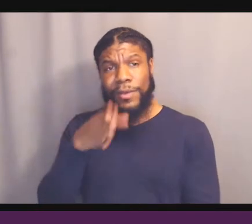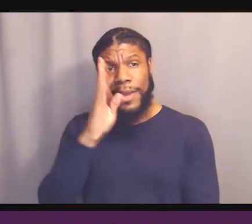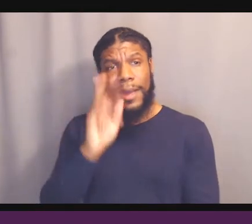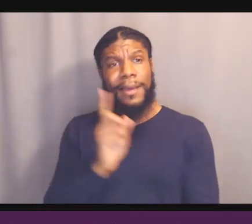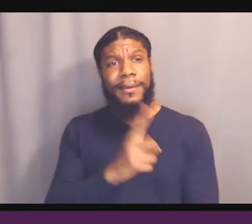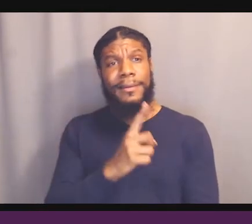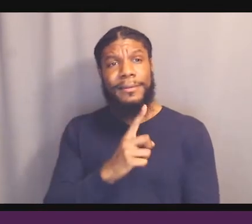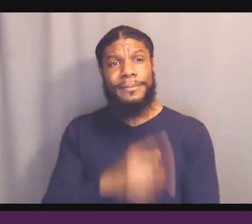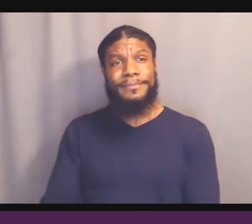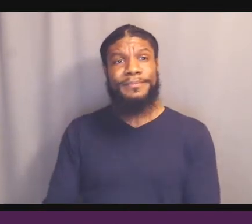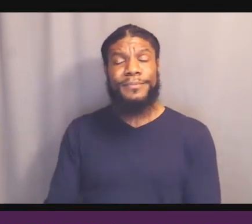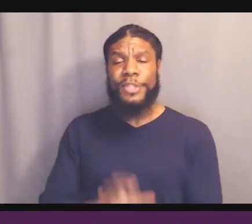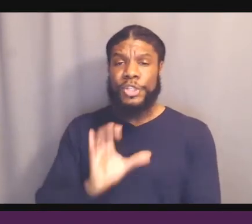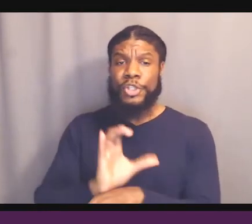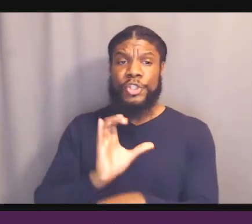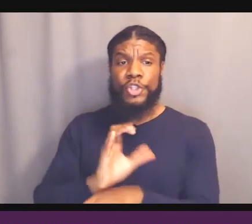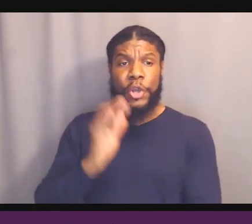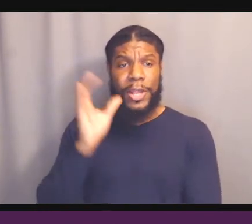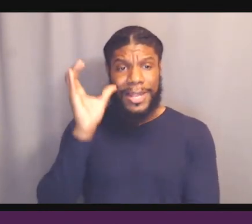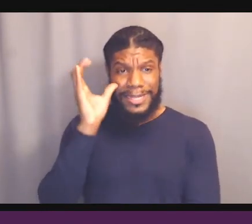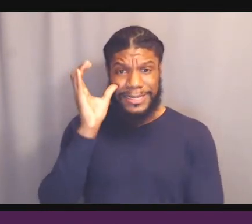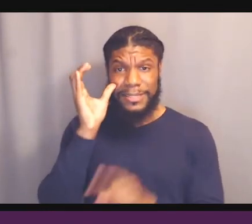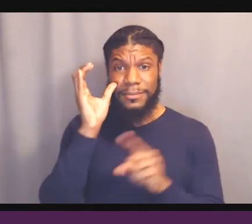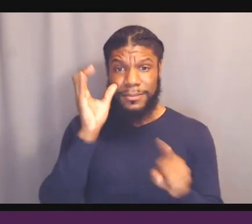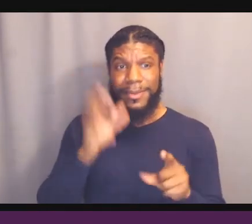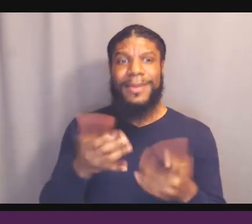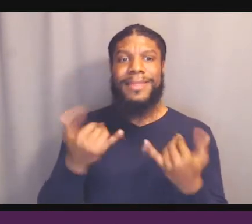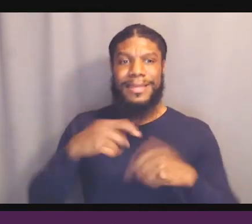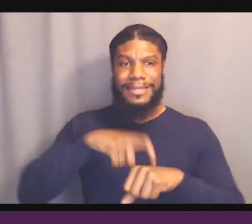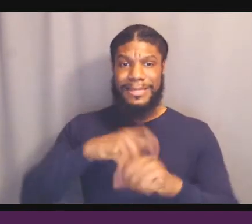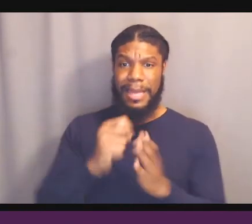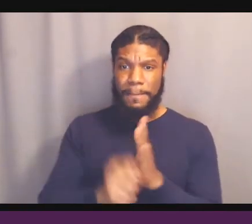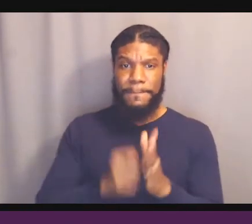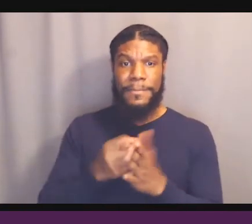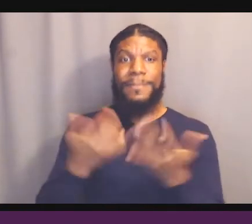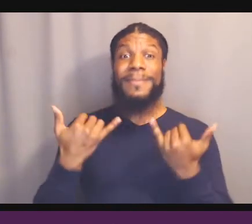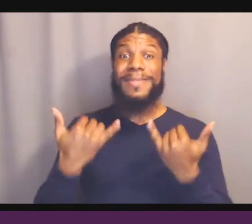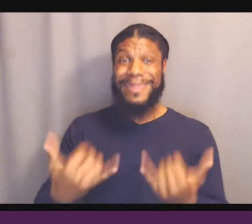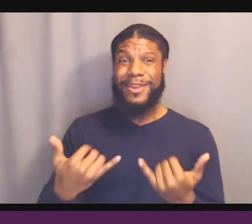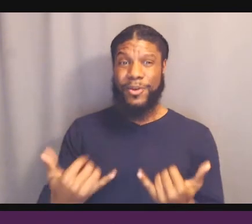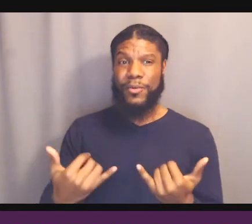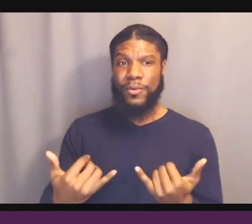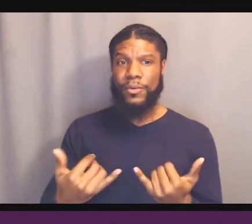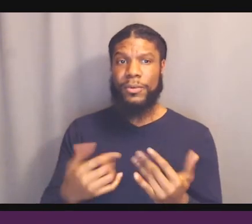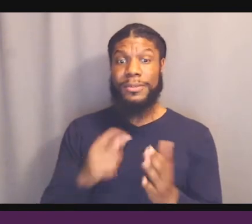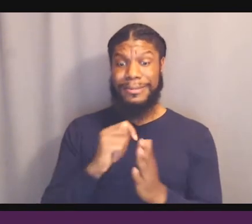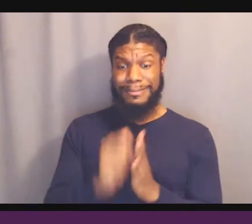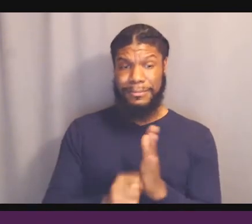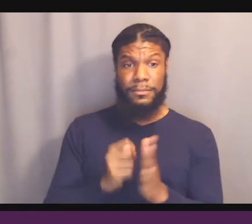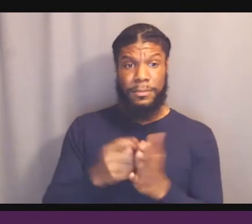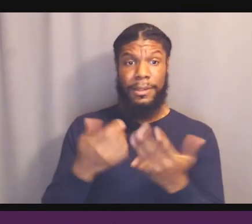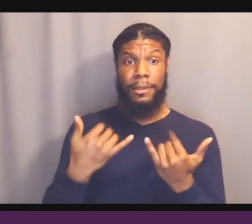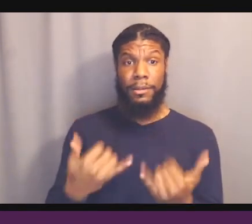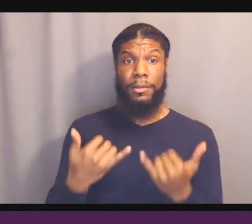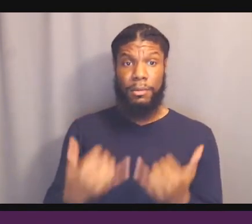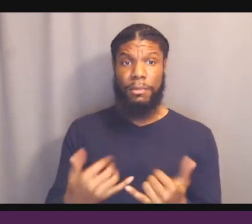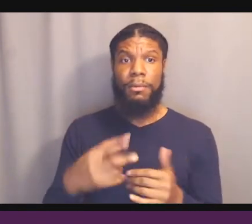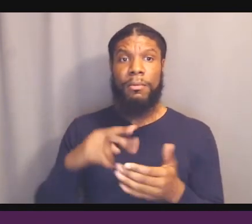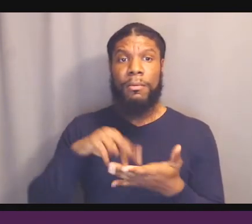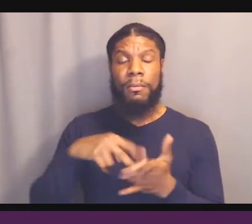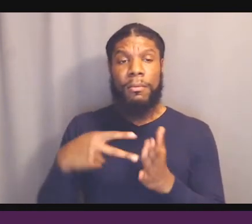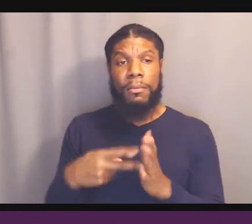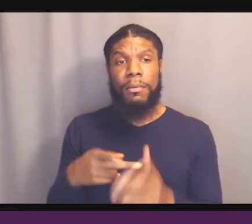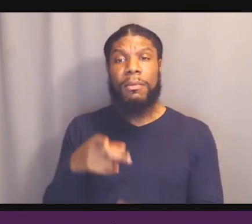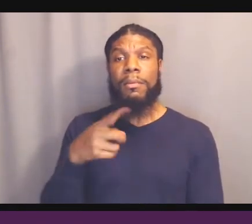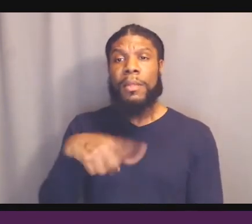of faith, listen, that's the season we're in. We're in a season that can no longer